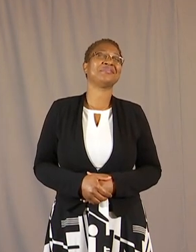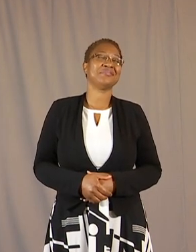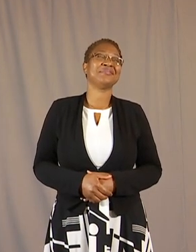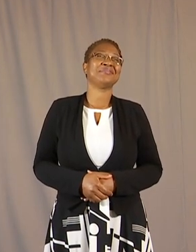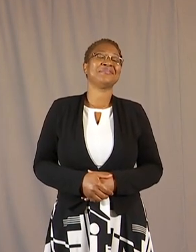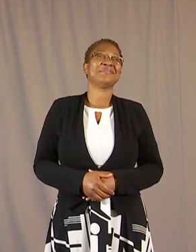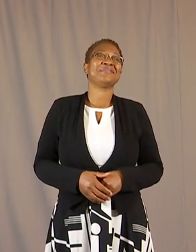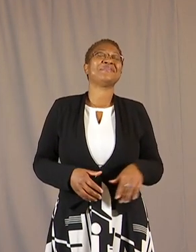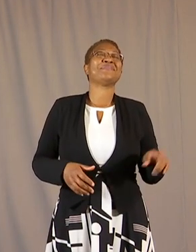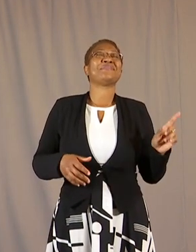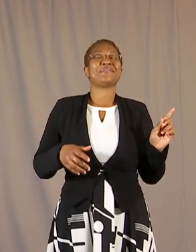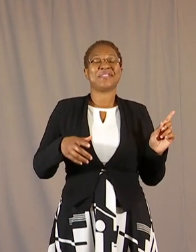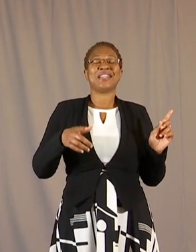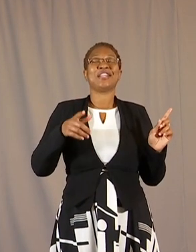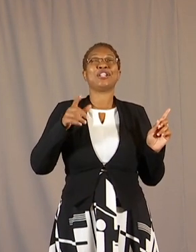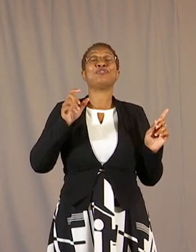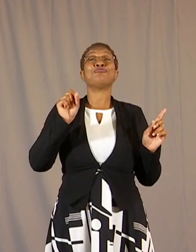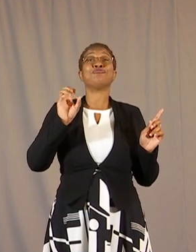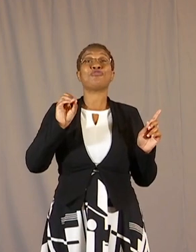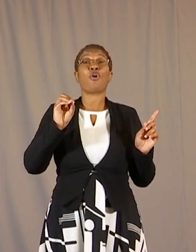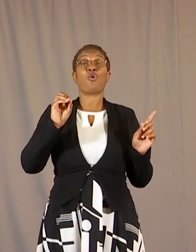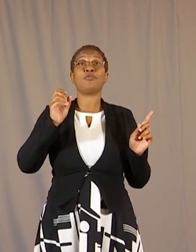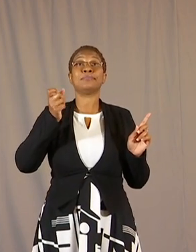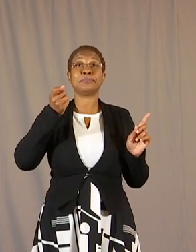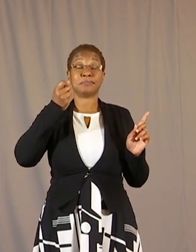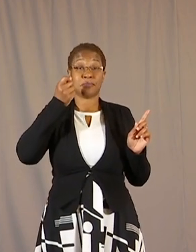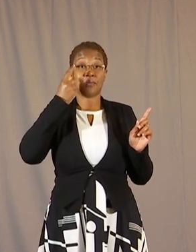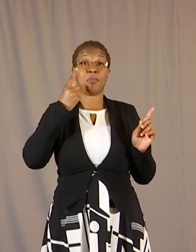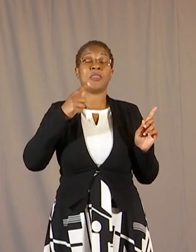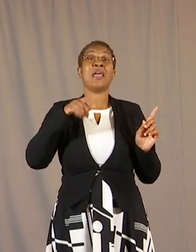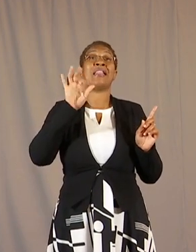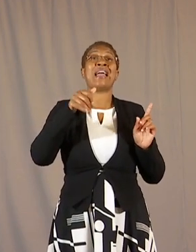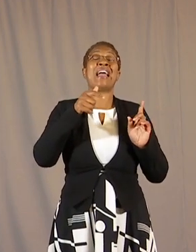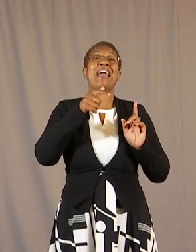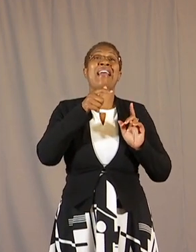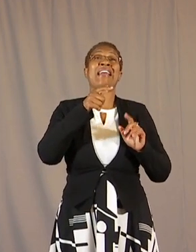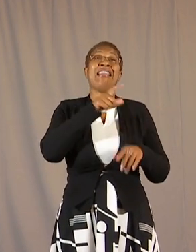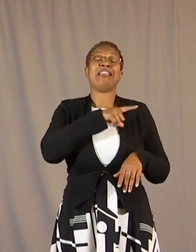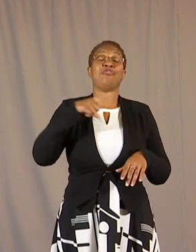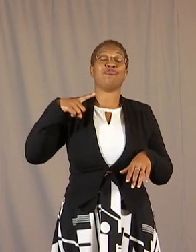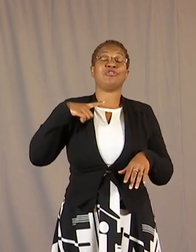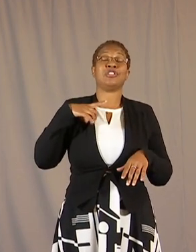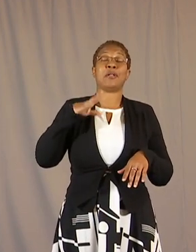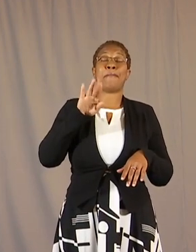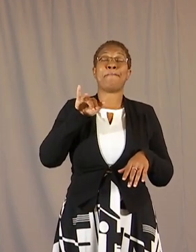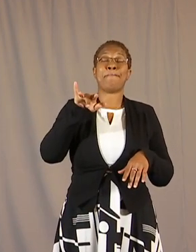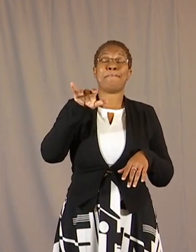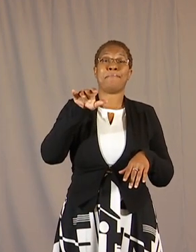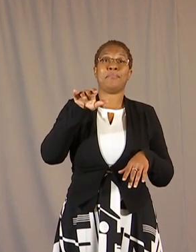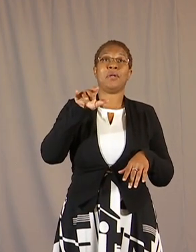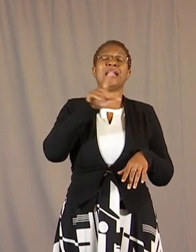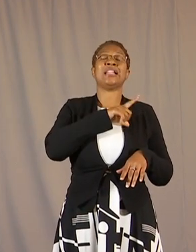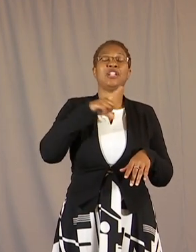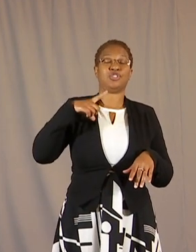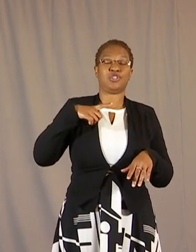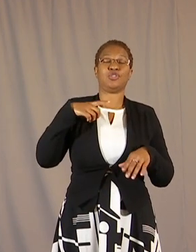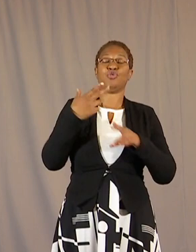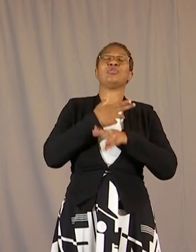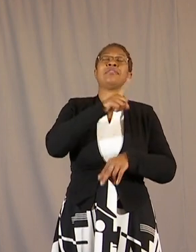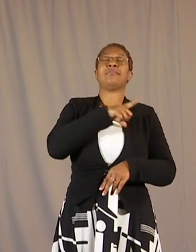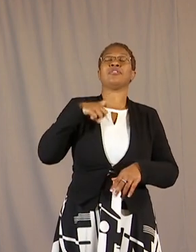process to establish the implicit bias requirement for the licensing of health